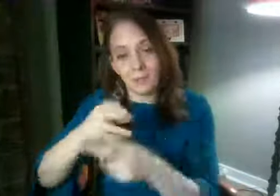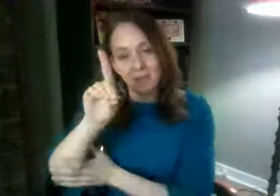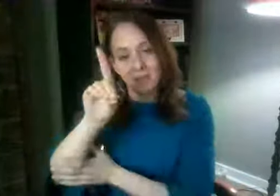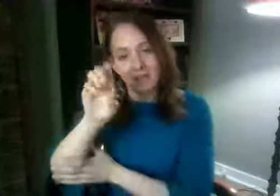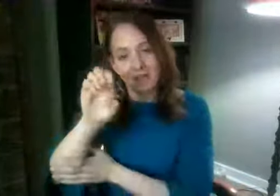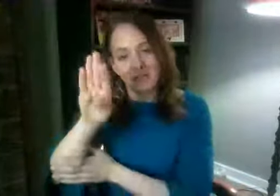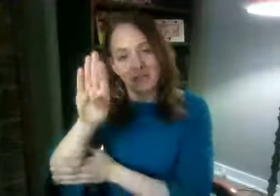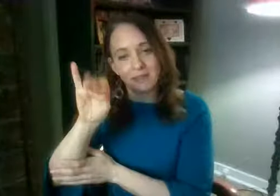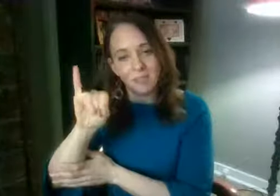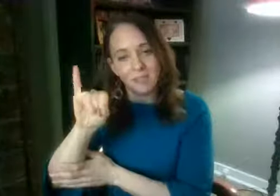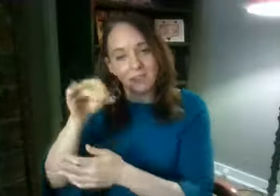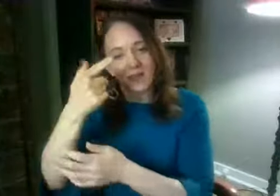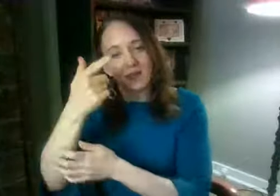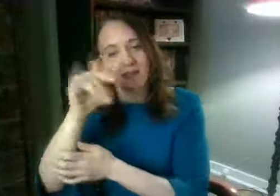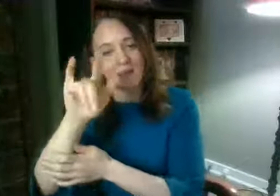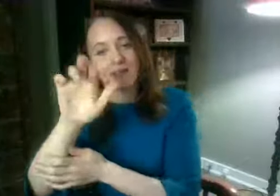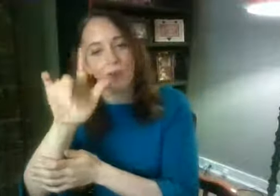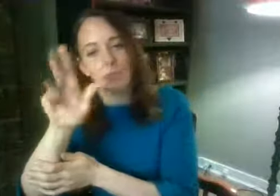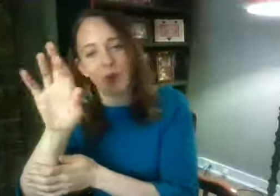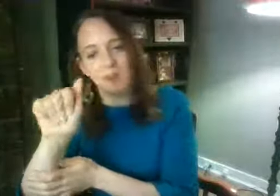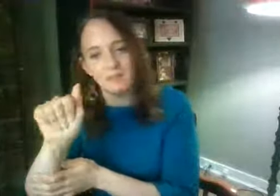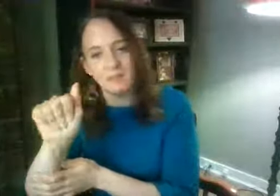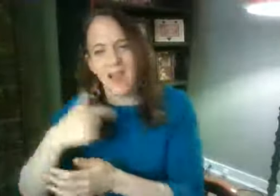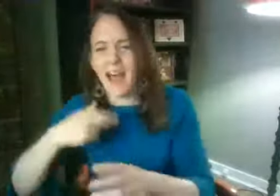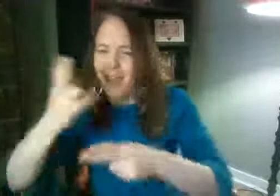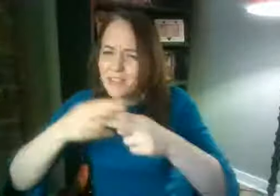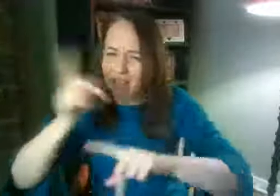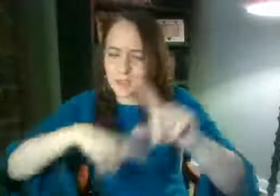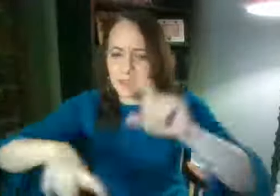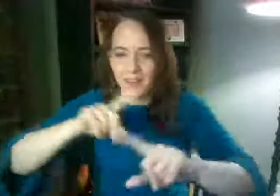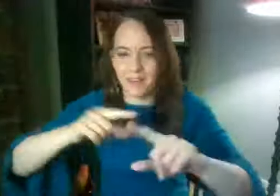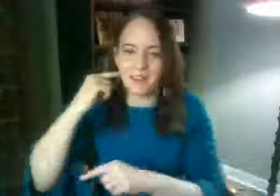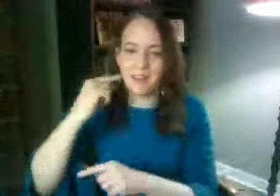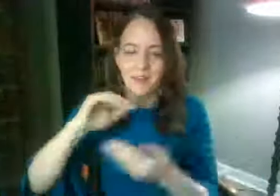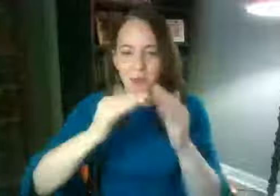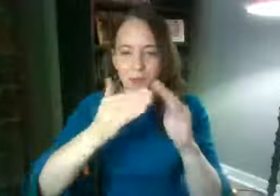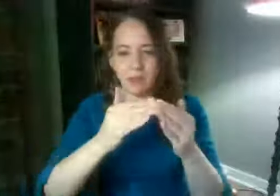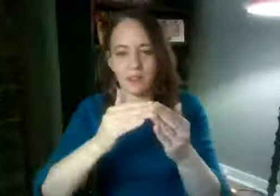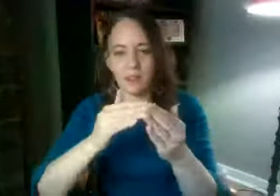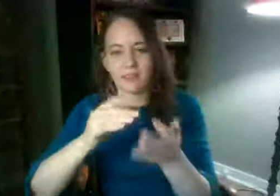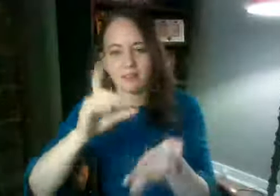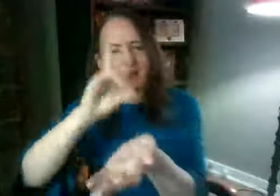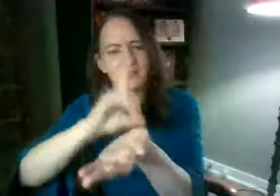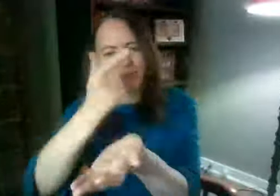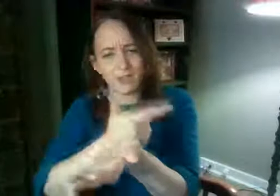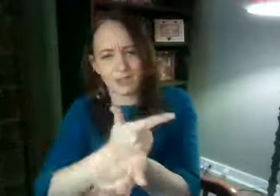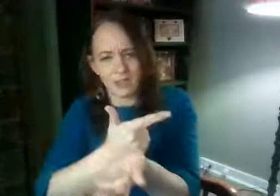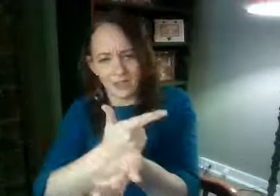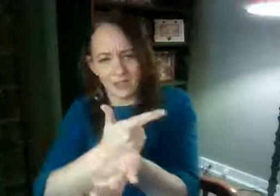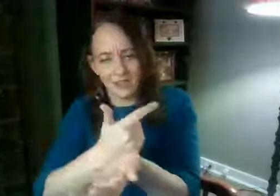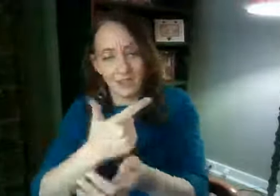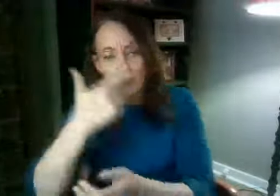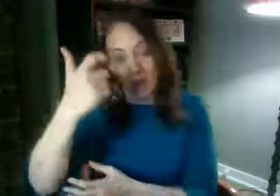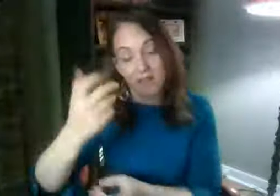name is Debi Gilboa. I have a name sign in the deaf community. It's Dr. G,